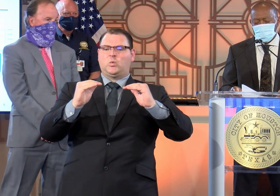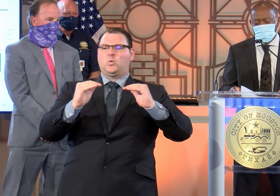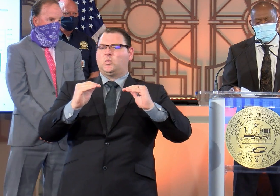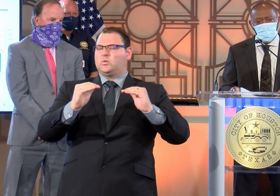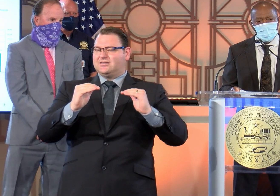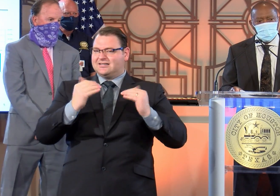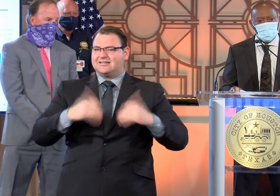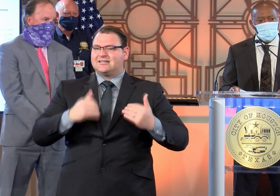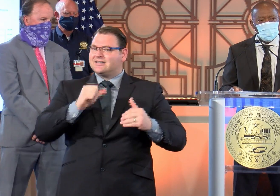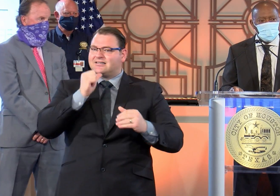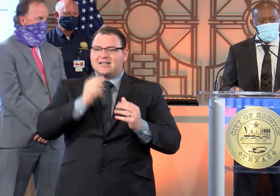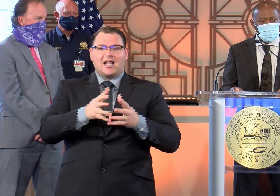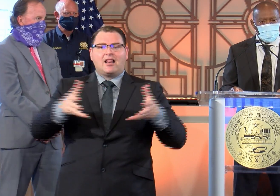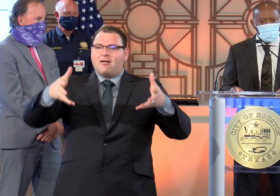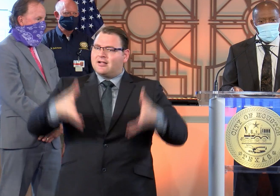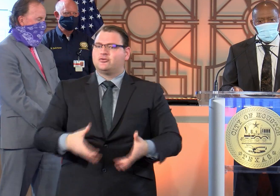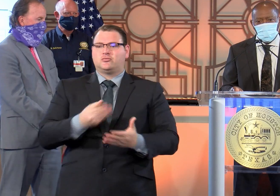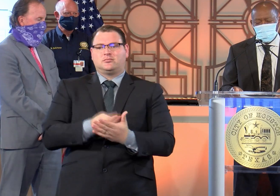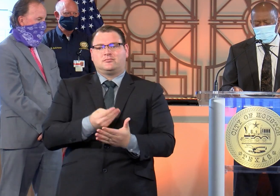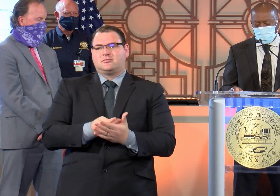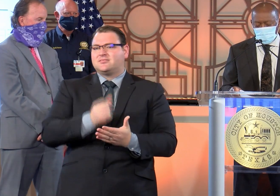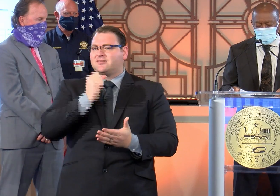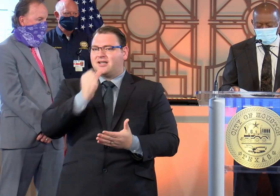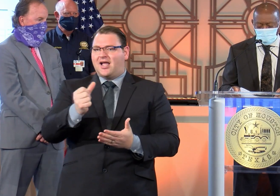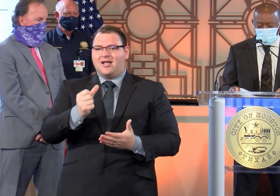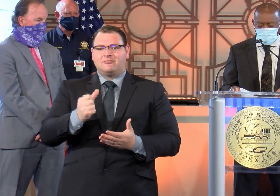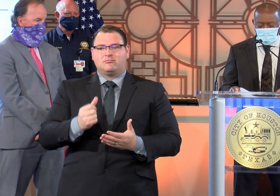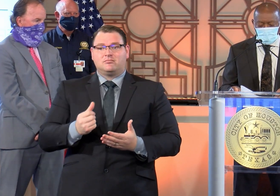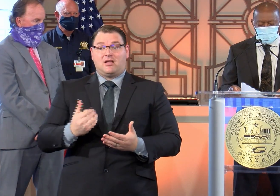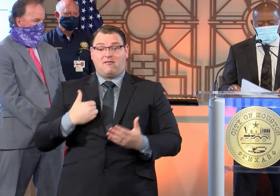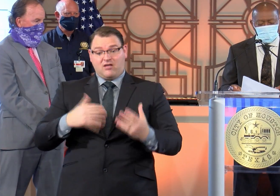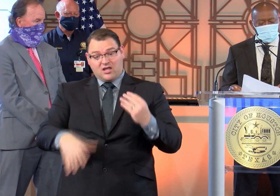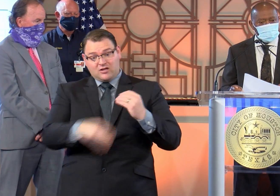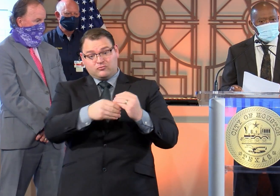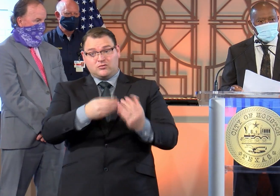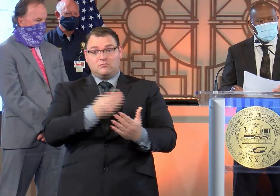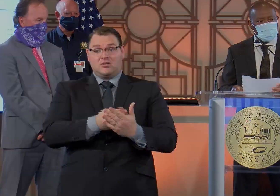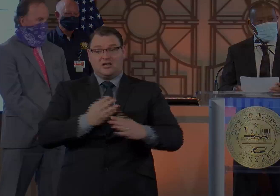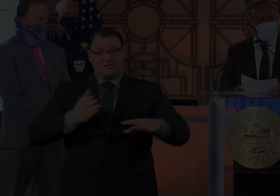put together since I've been mayor starting in January of 2016.